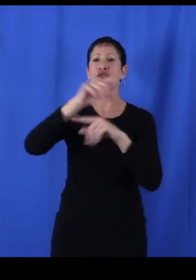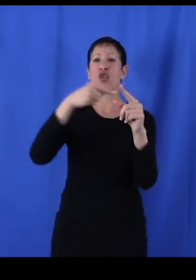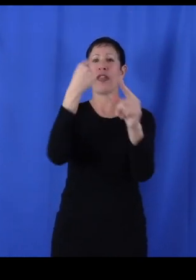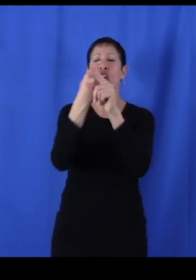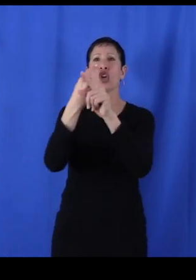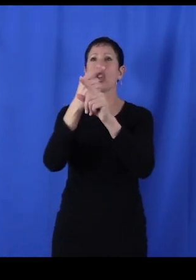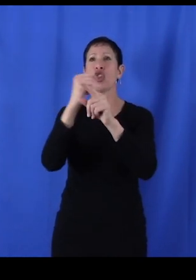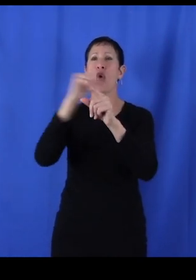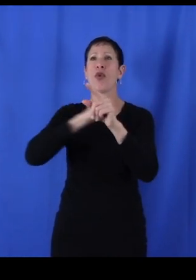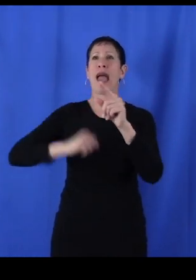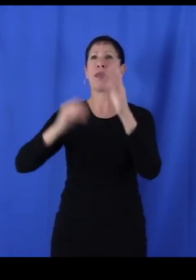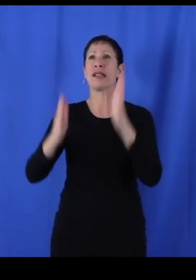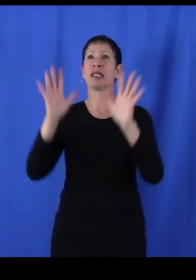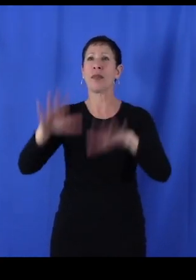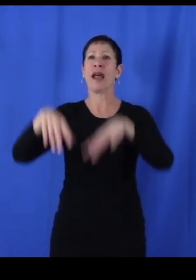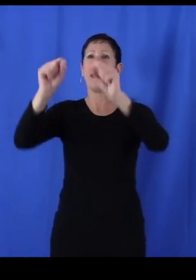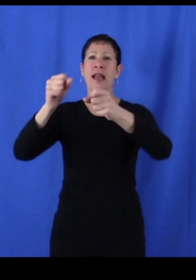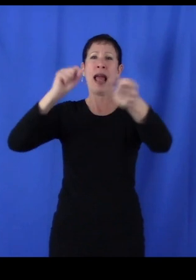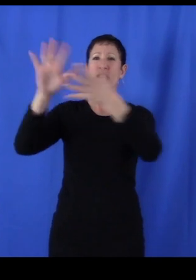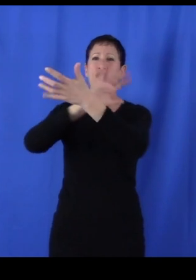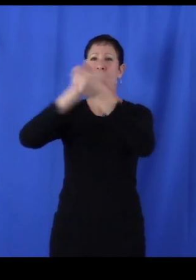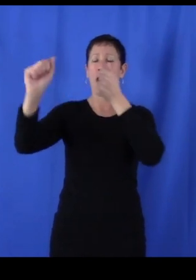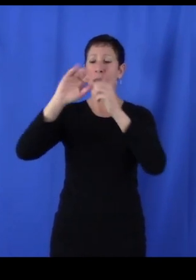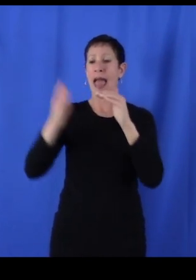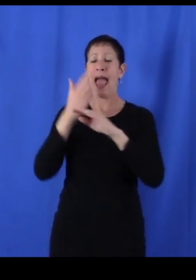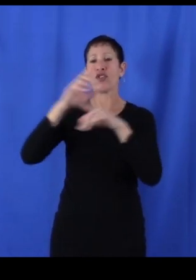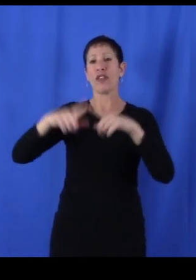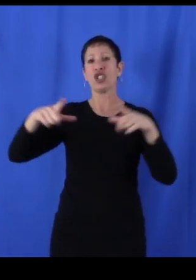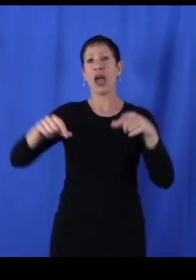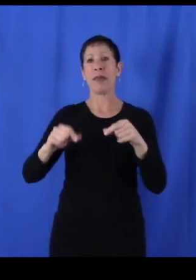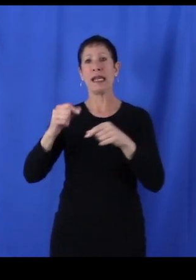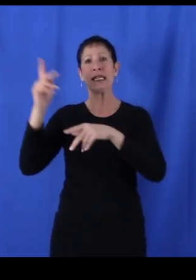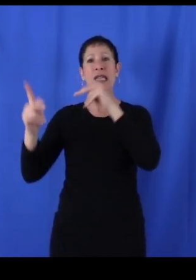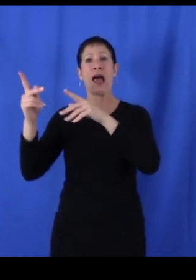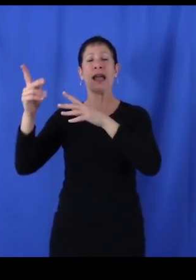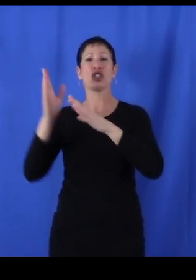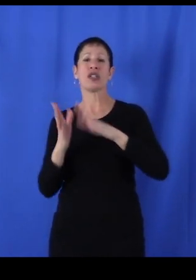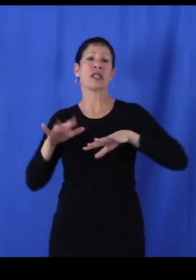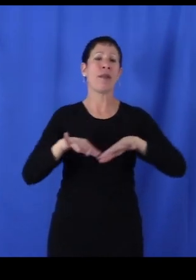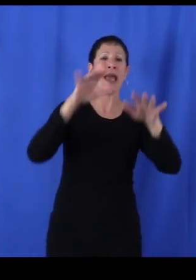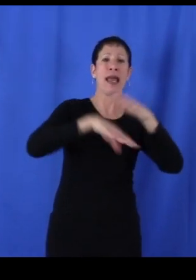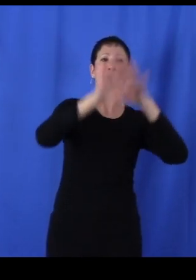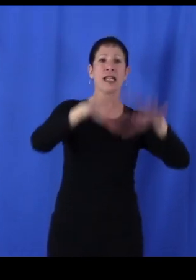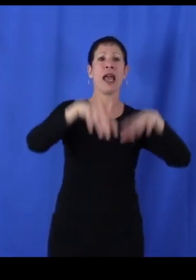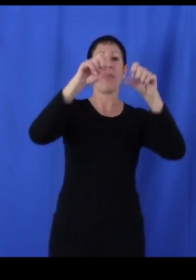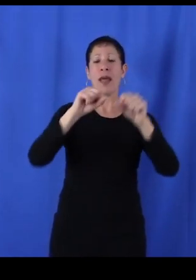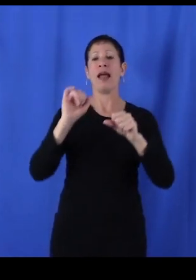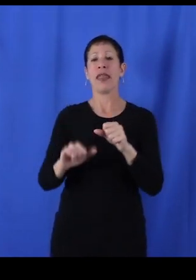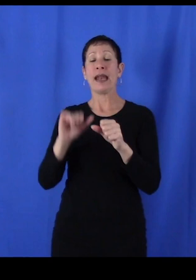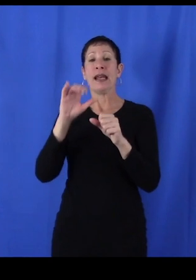Japanese multinationals have taken over. Cyberspace literally was an apocalypse, a vision, a